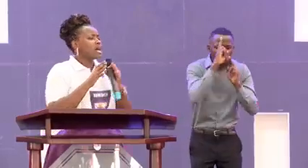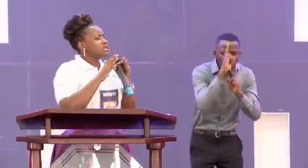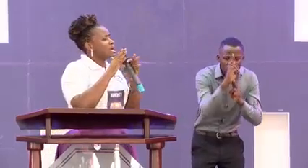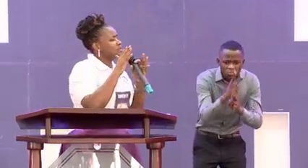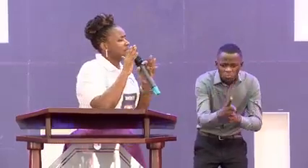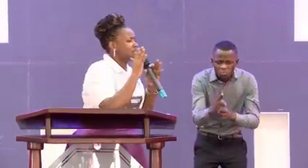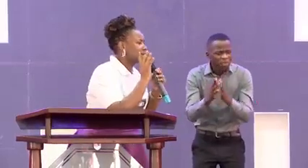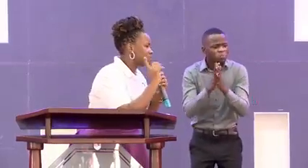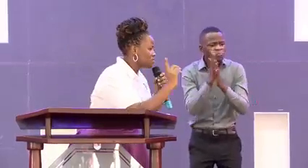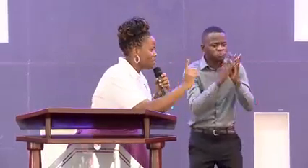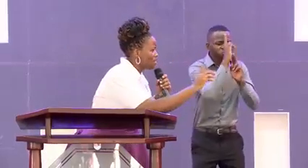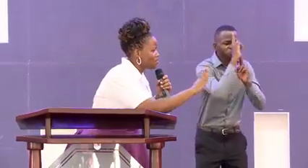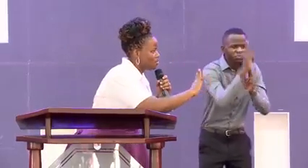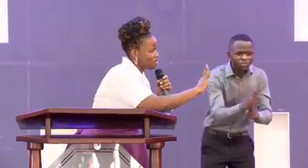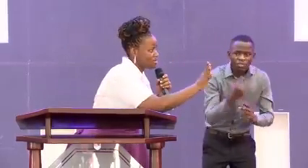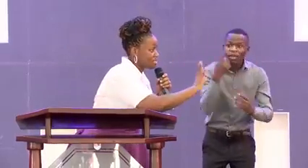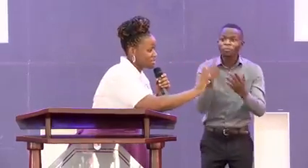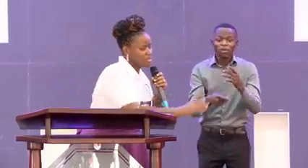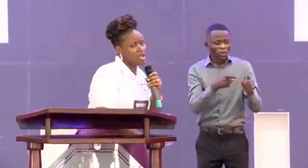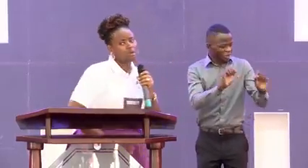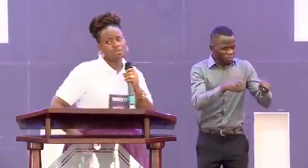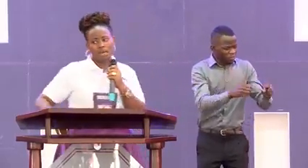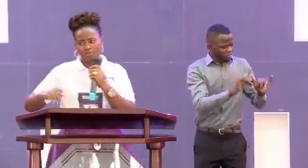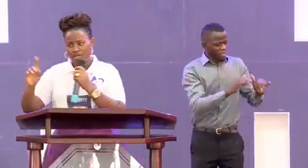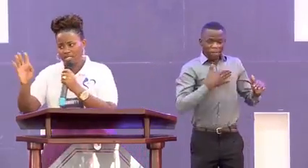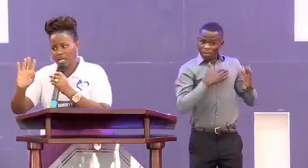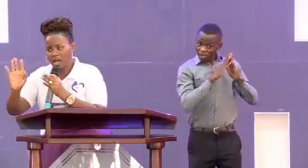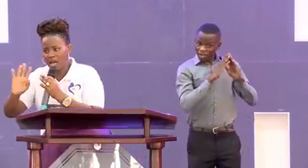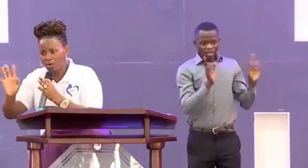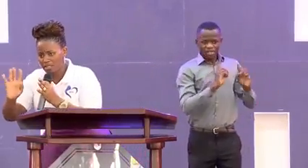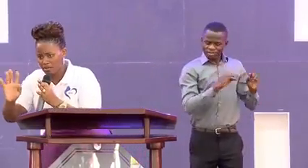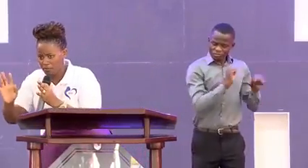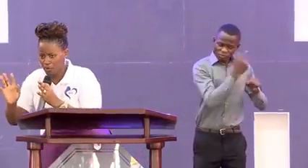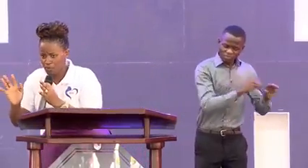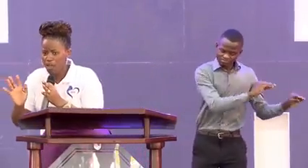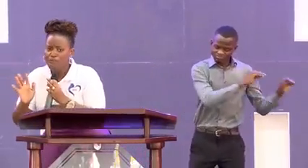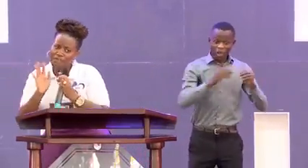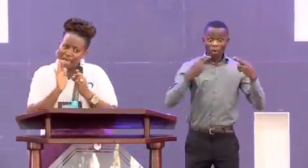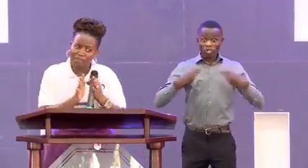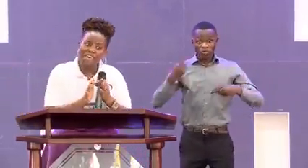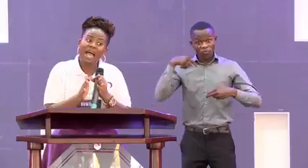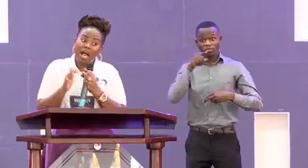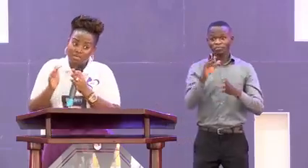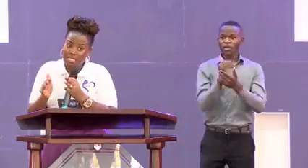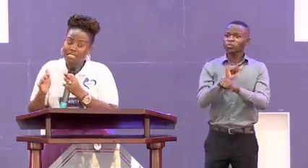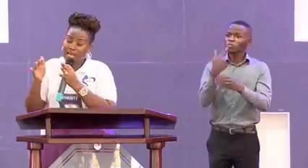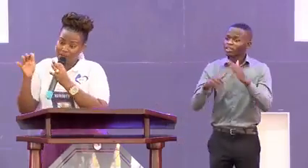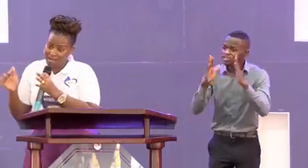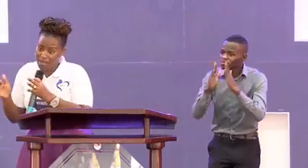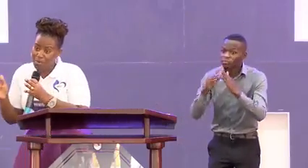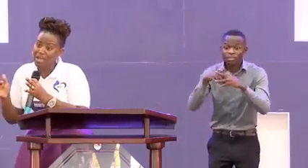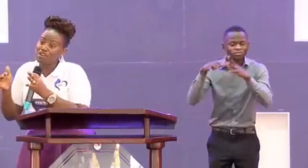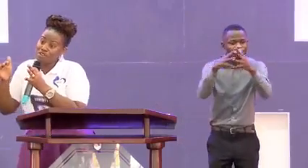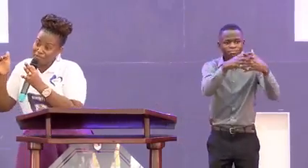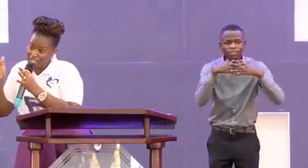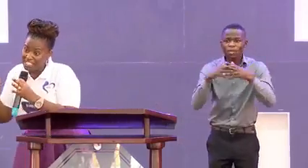of us, and they said, you cannot sleep in my house, I'm renting a hotel for you. For them, their houses in